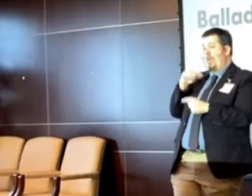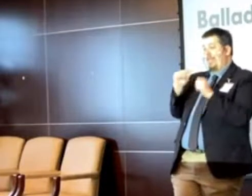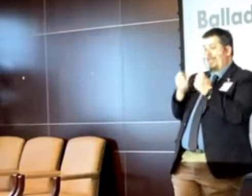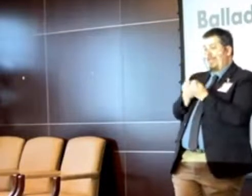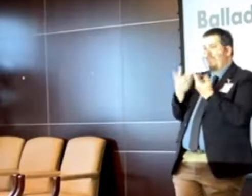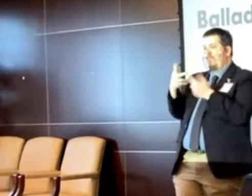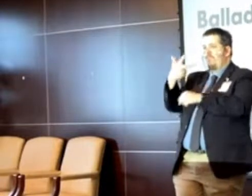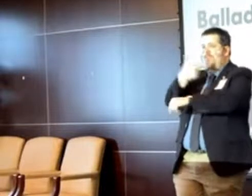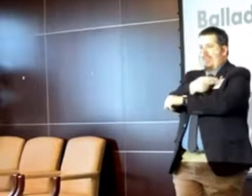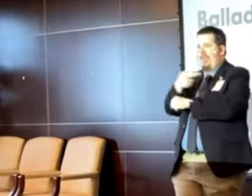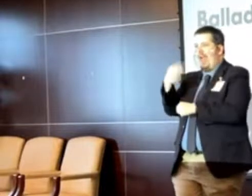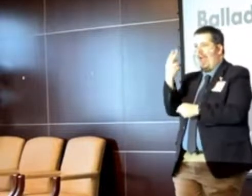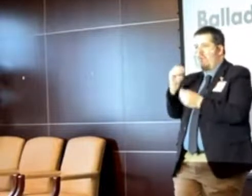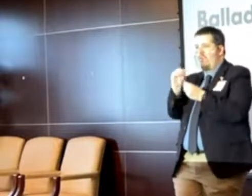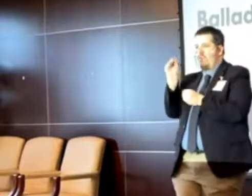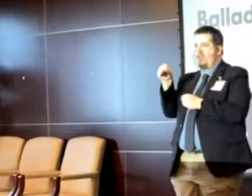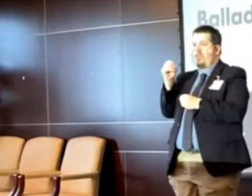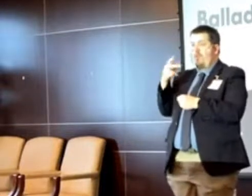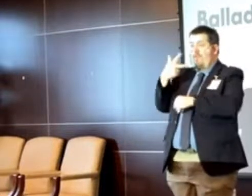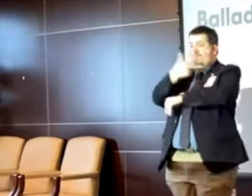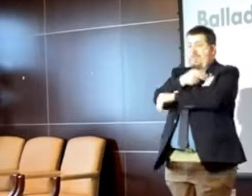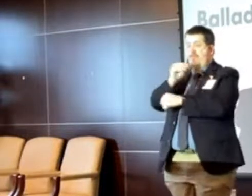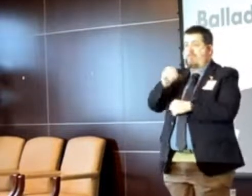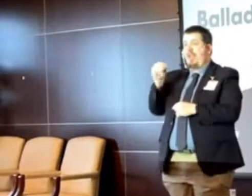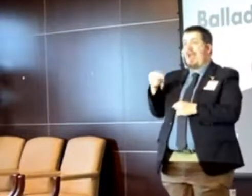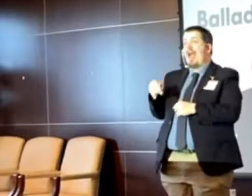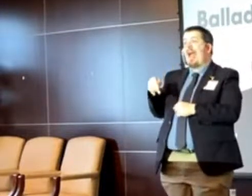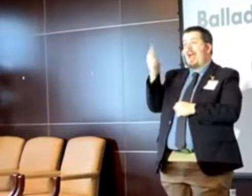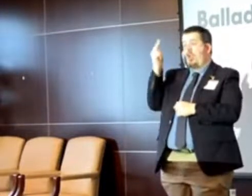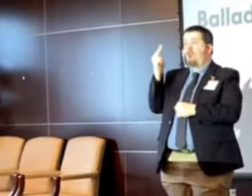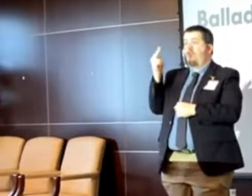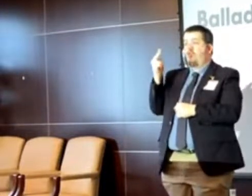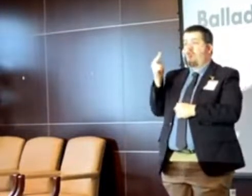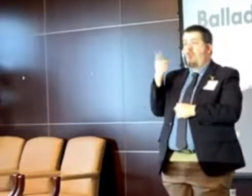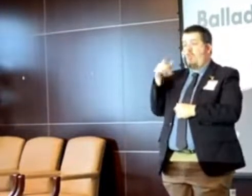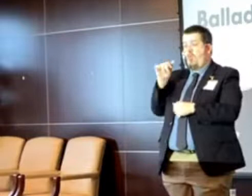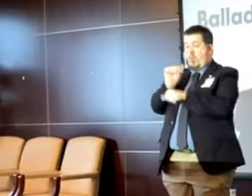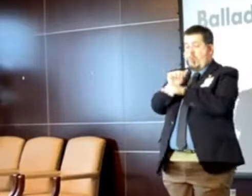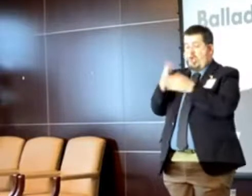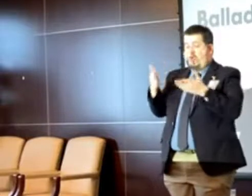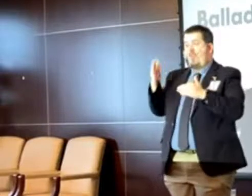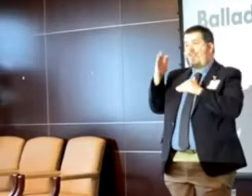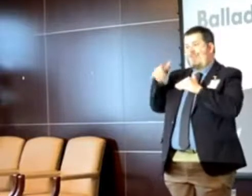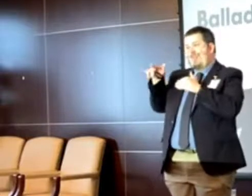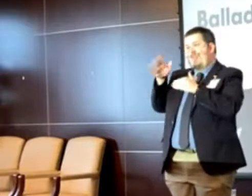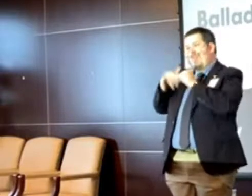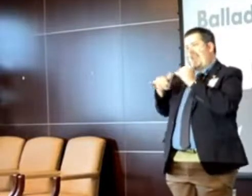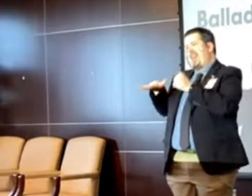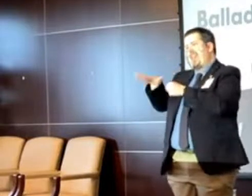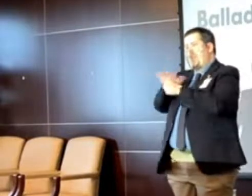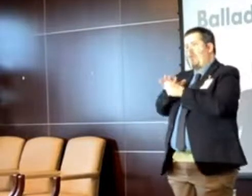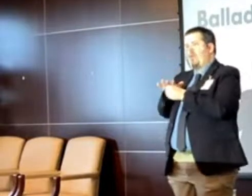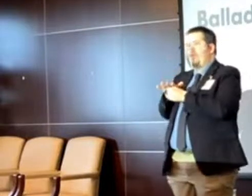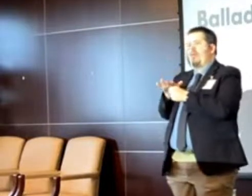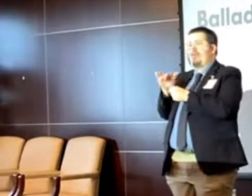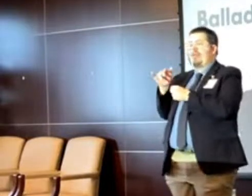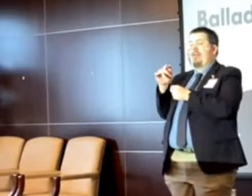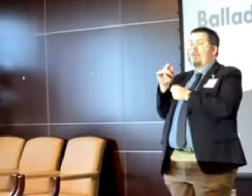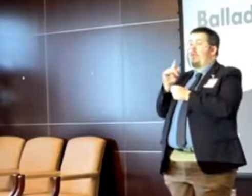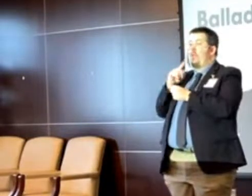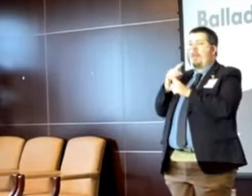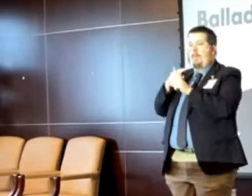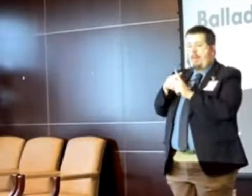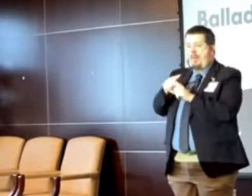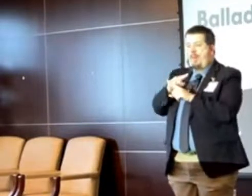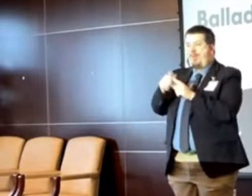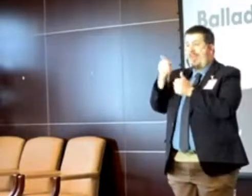members are vaccinated. So our vaccination rate's actually higher than the average in the region, which is positive, but everybody